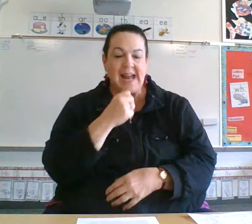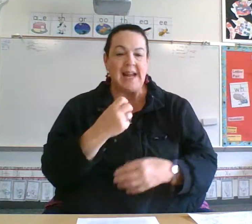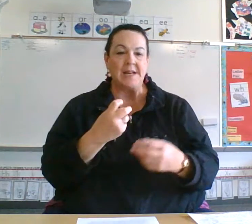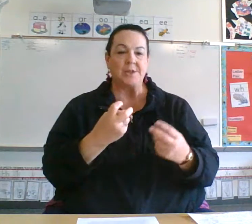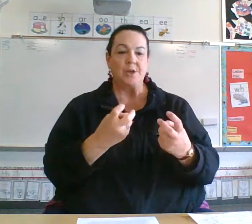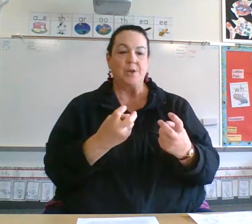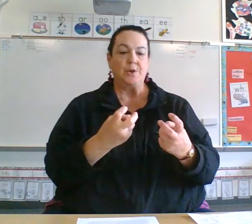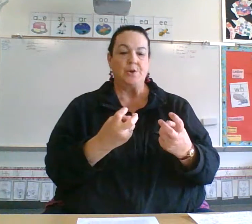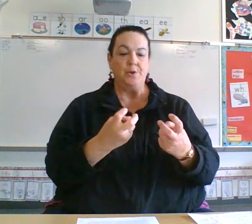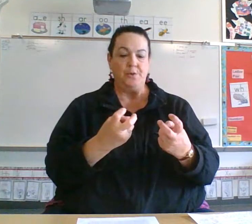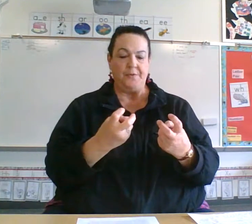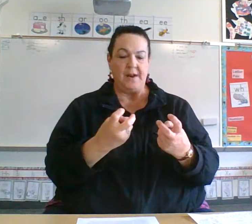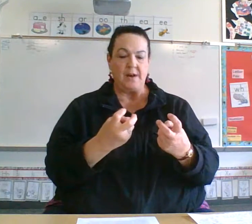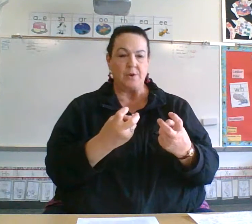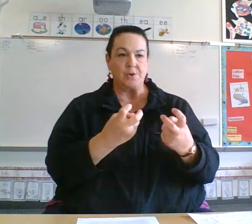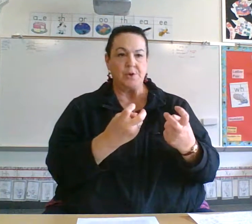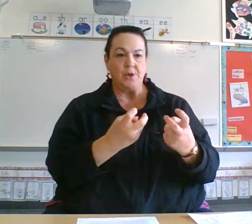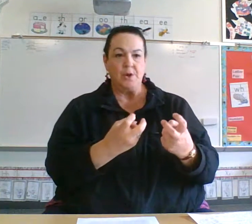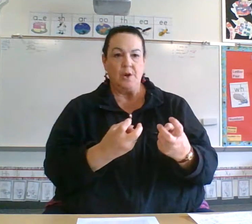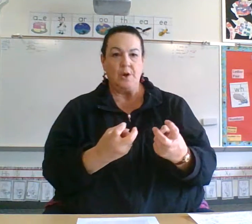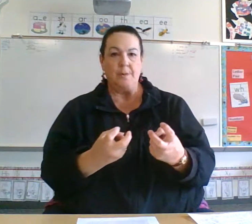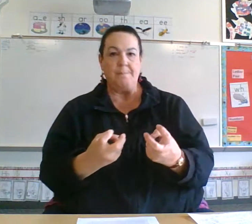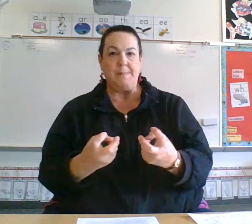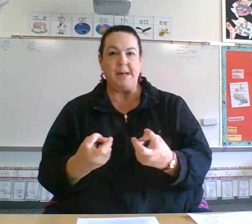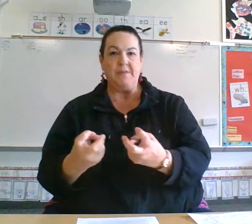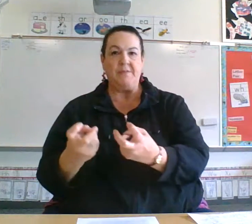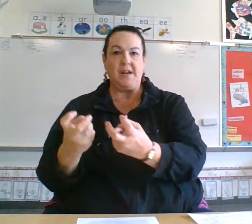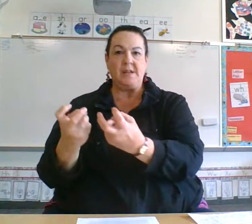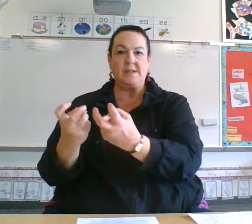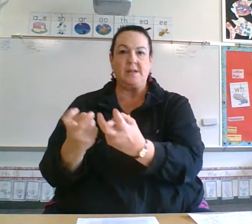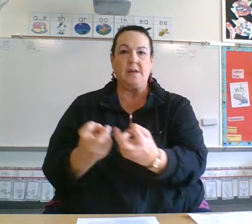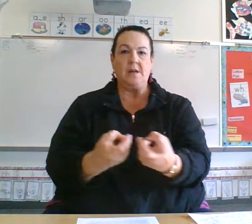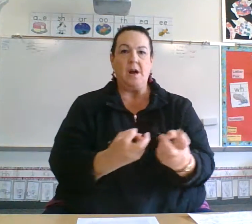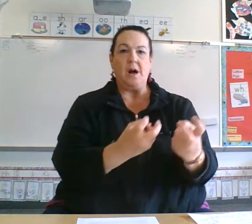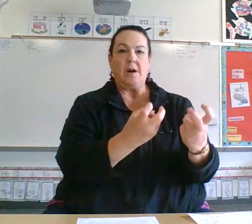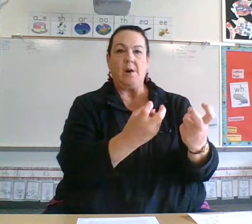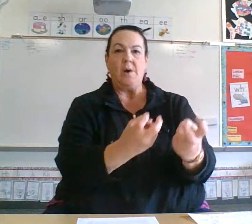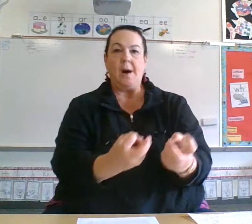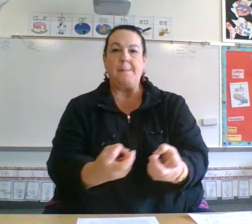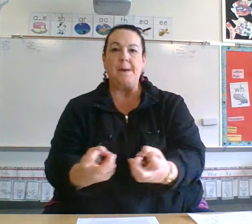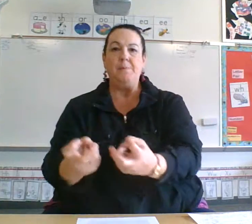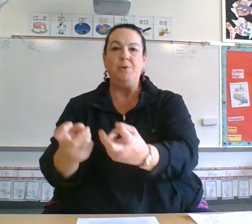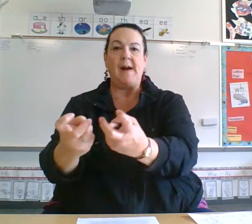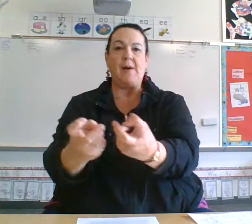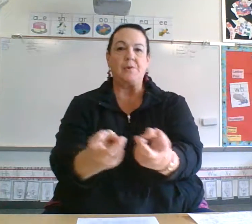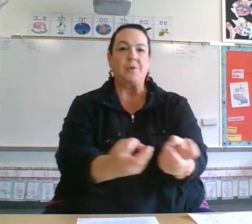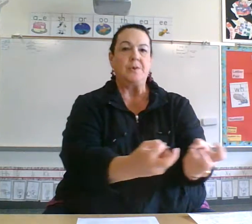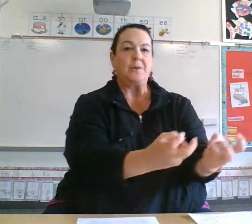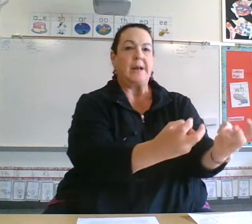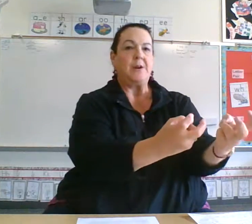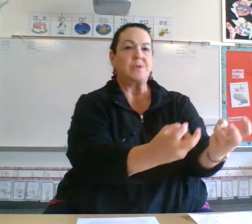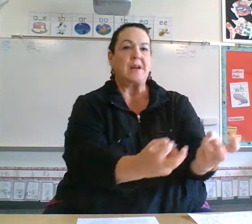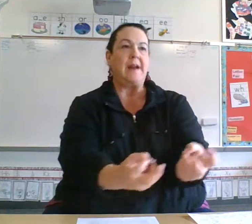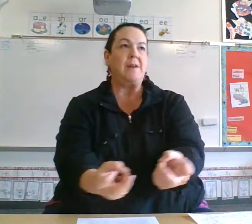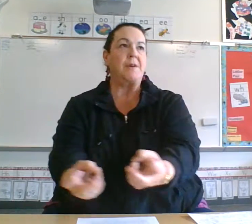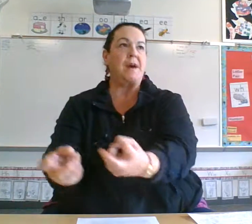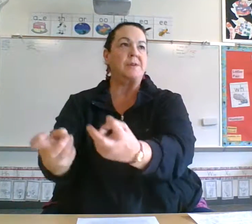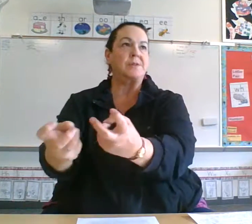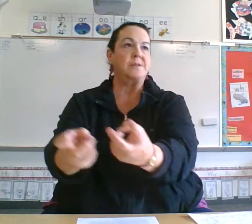Skate. Two fingers, bent V's, go up and move out like you're skating on ice